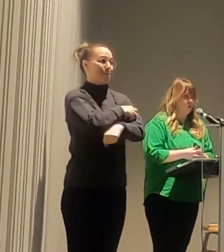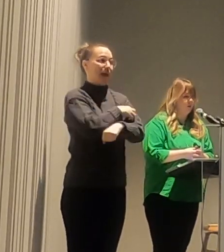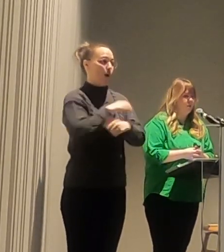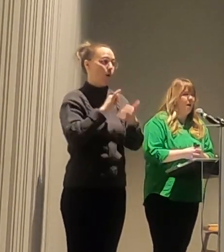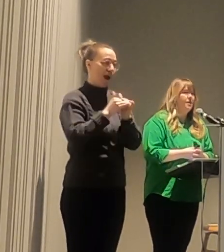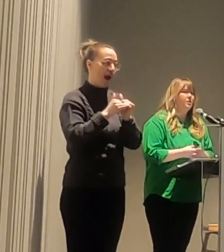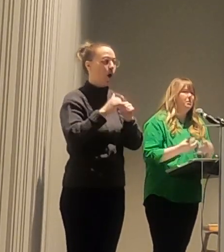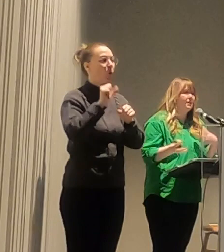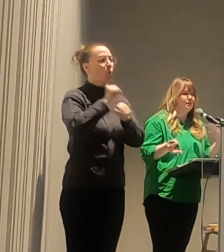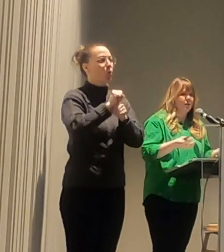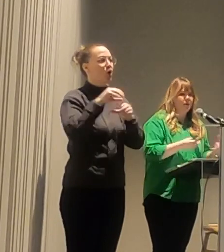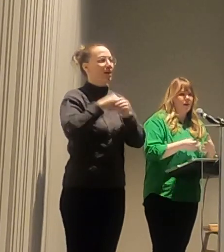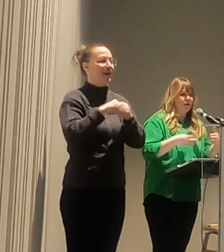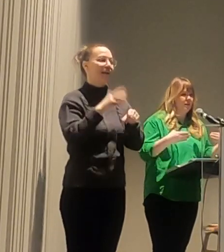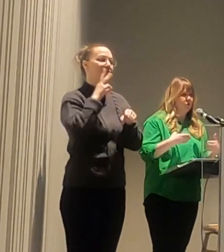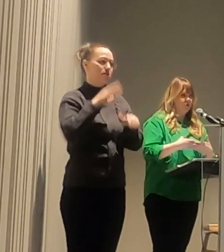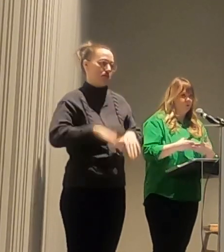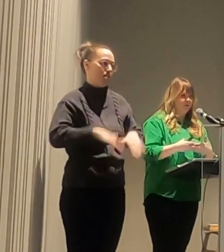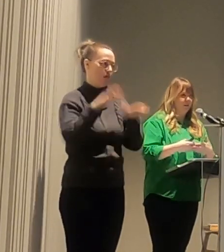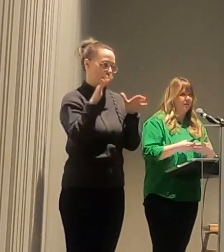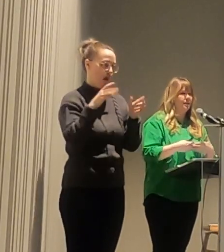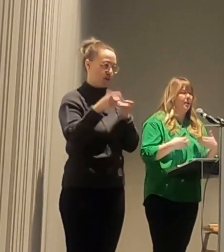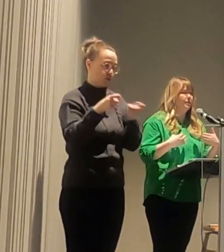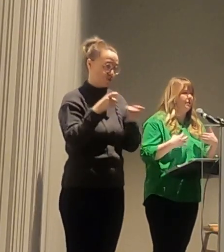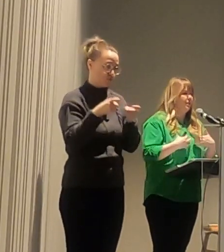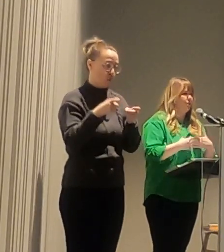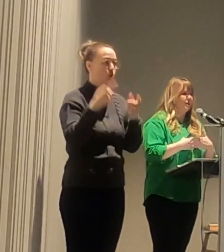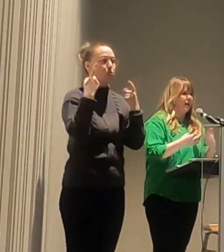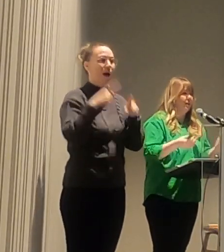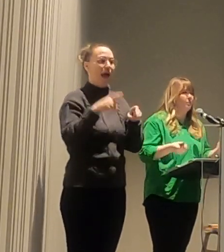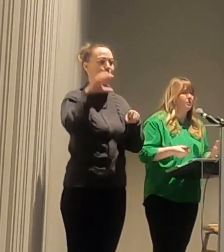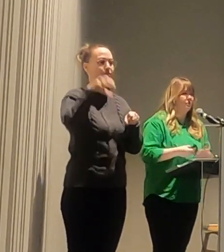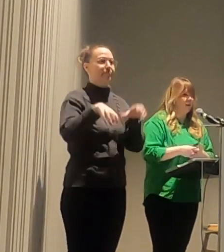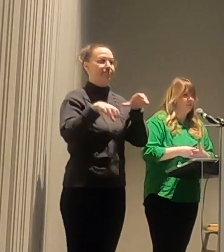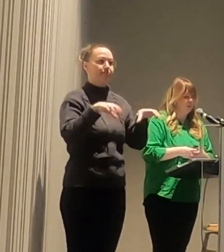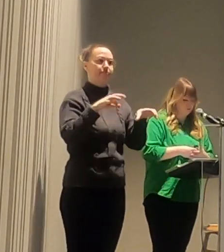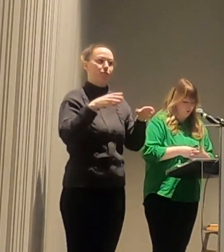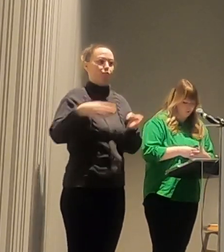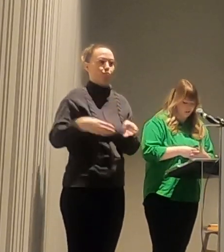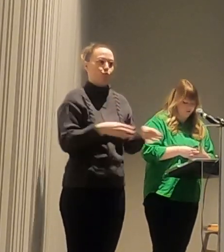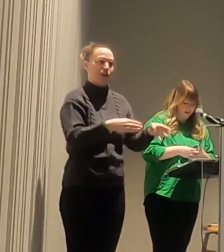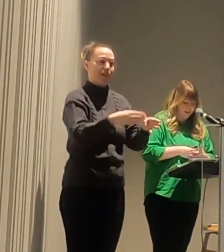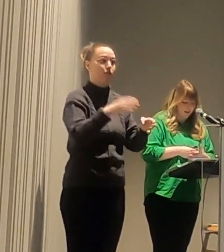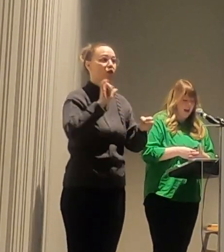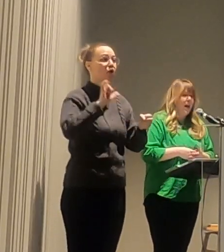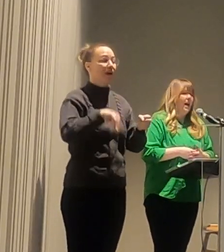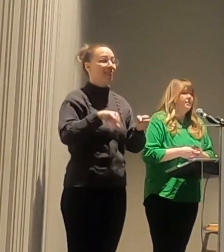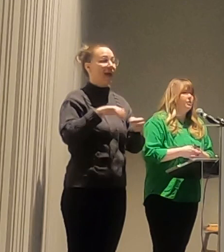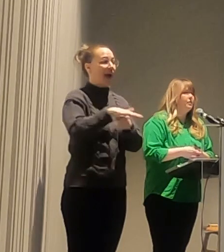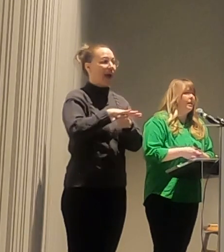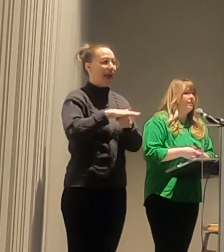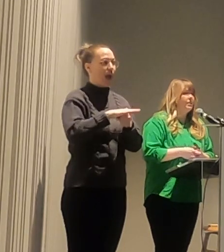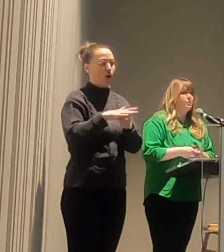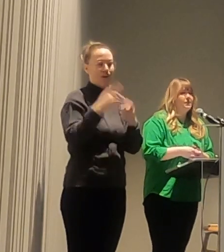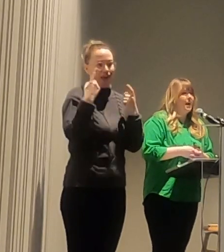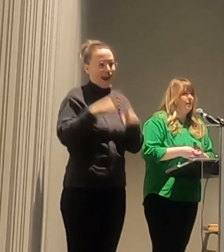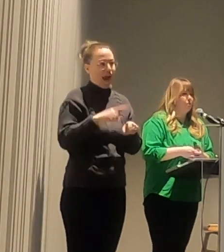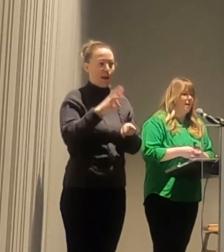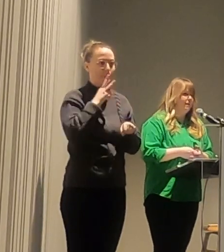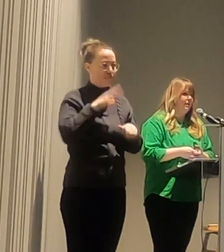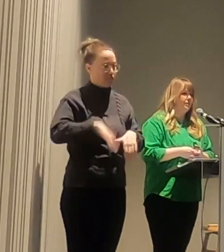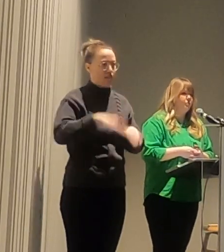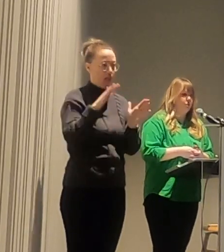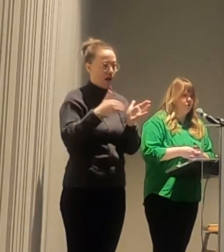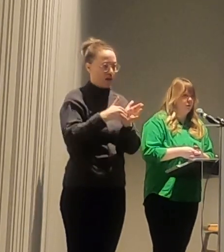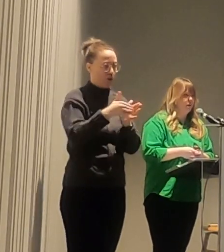flood control. So because they were on these 2 rivers, the area was very much prone to flooding, and so the area was